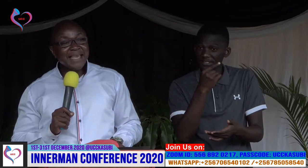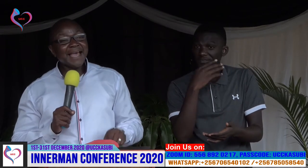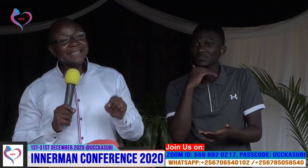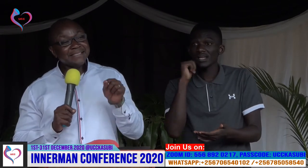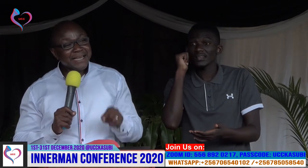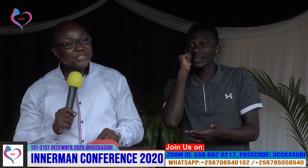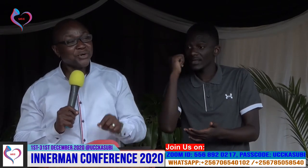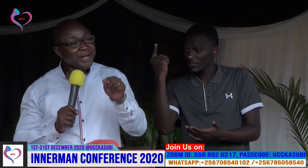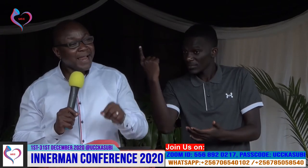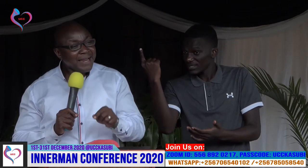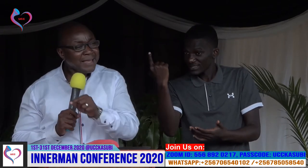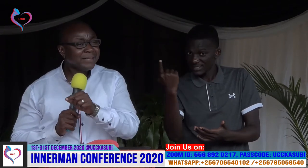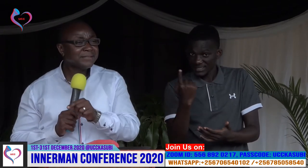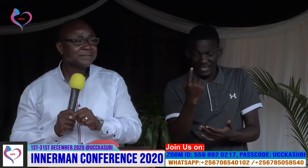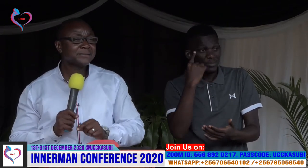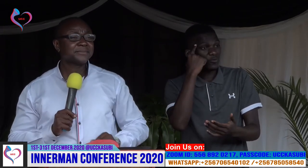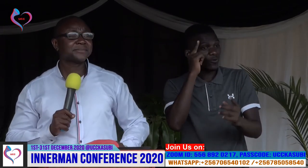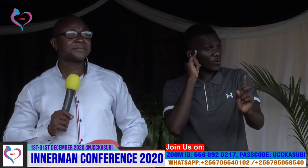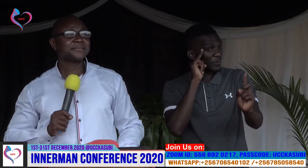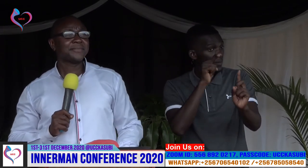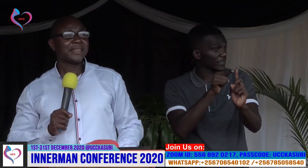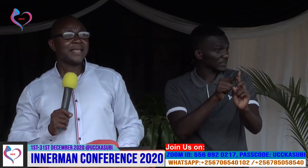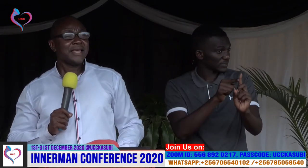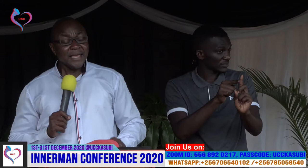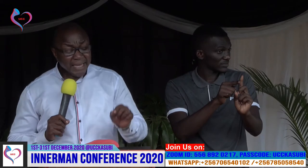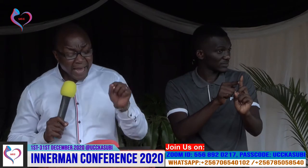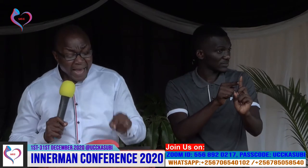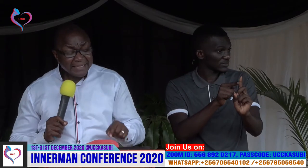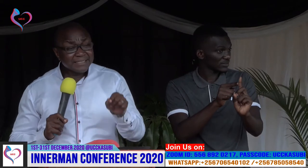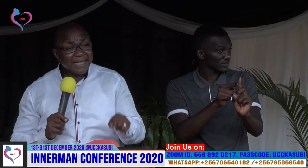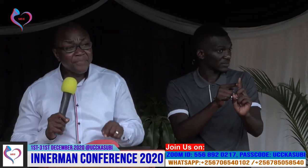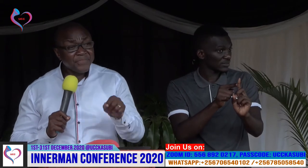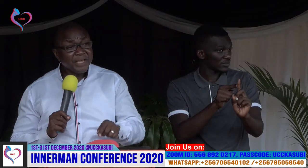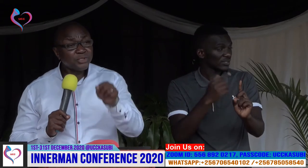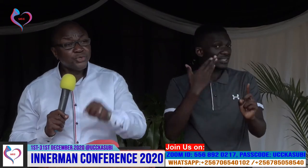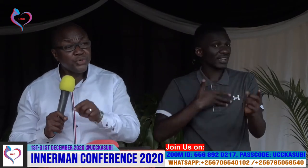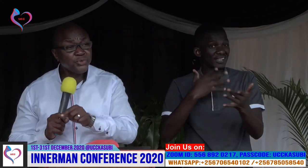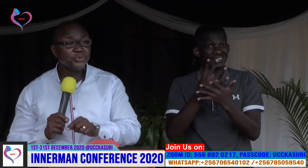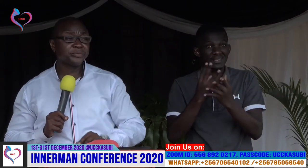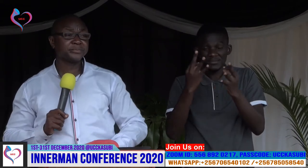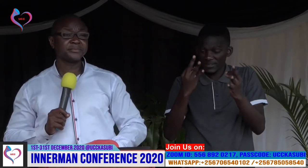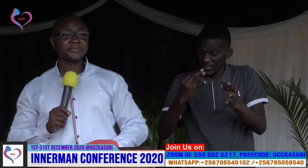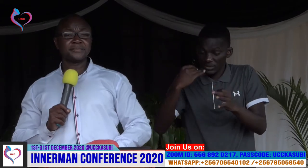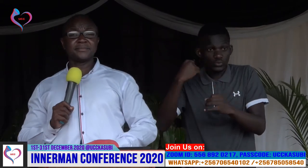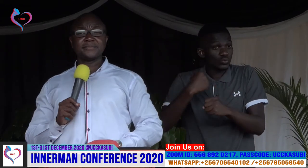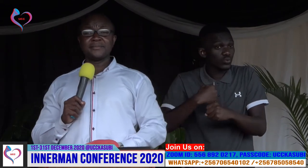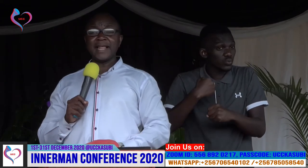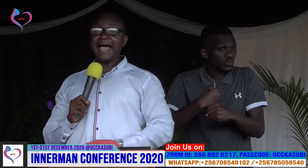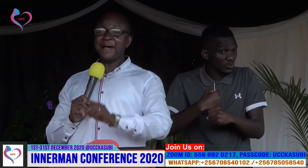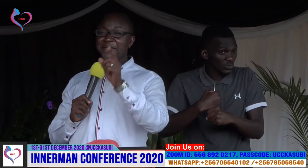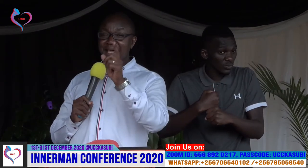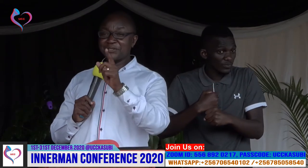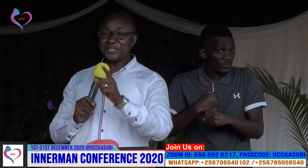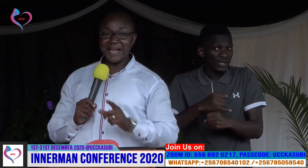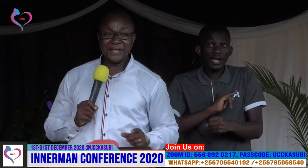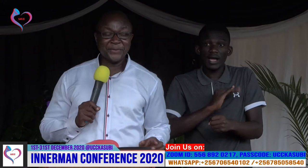came here intentionally. He had something to do. I